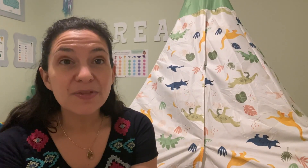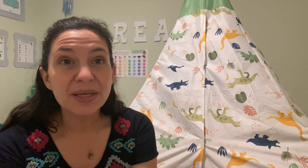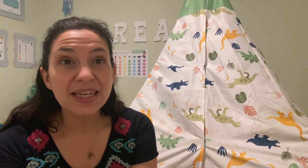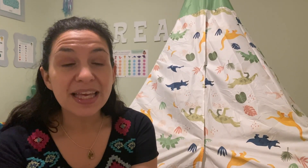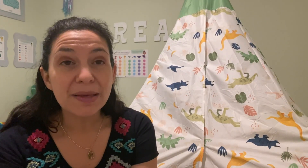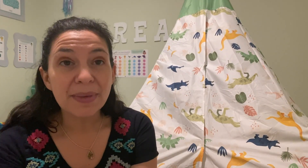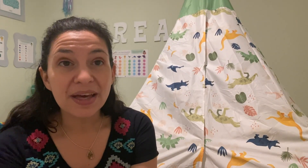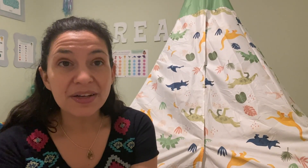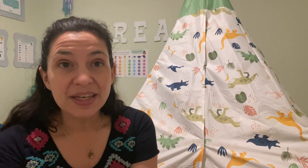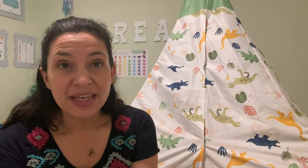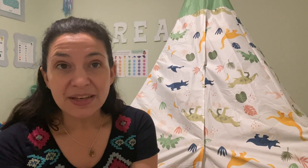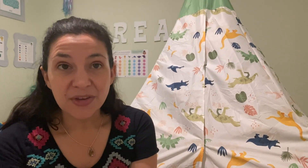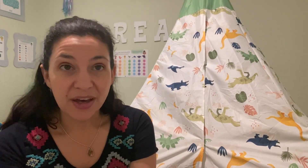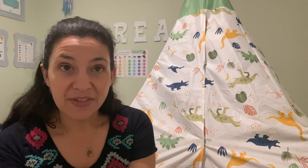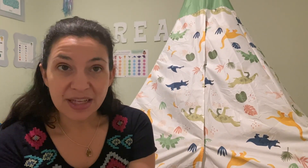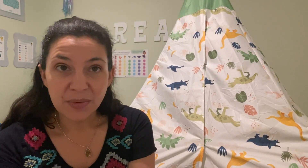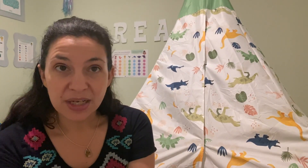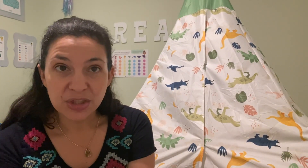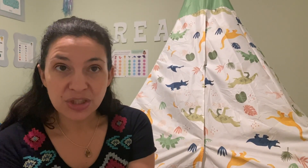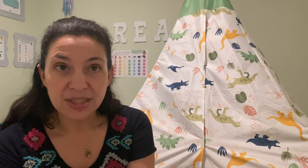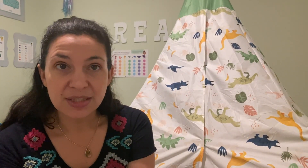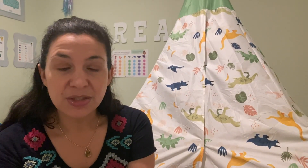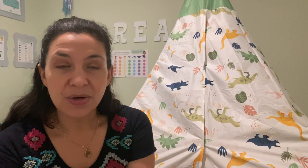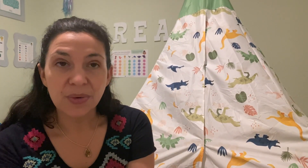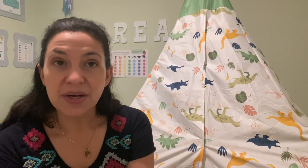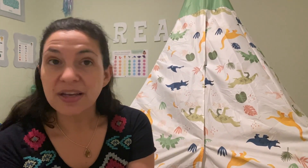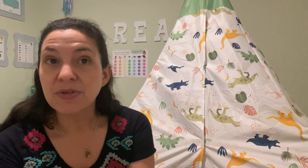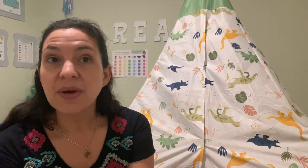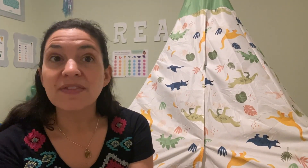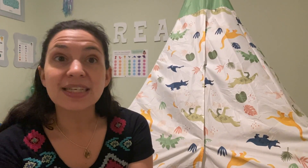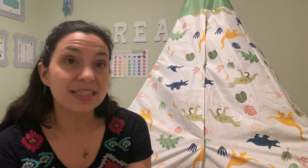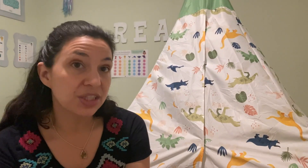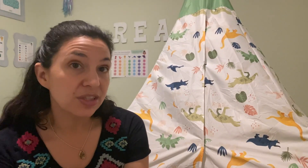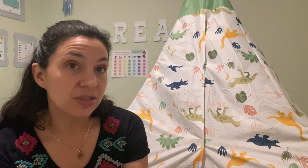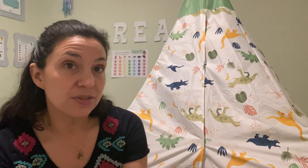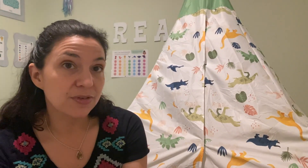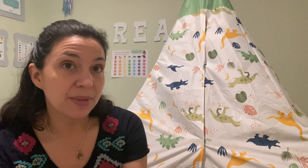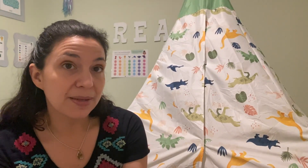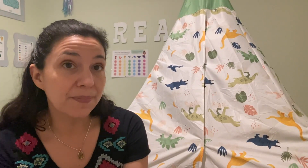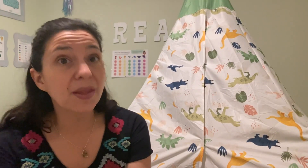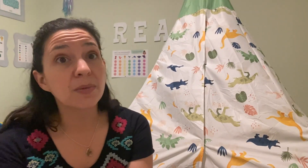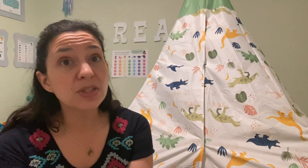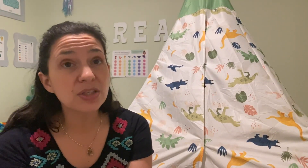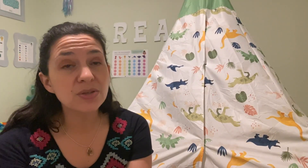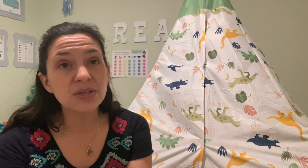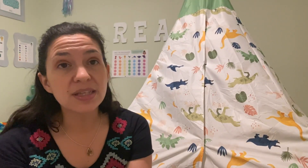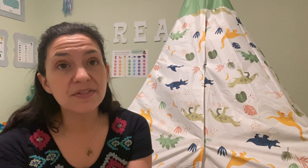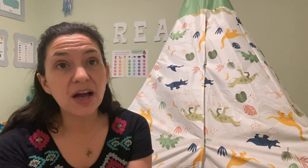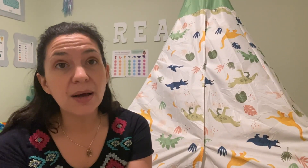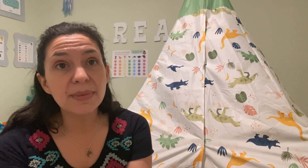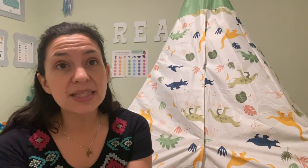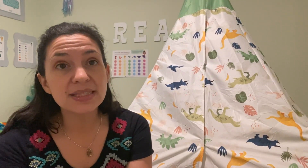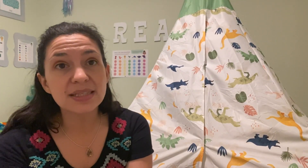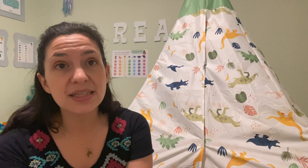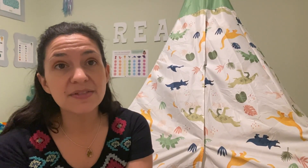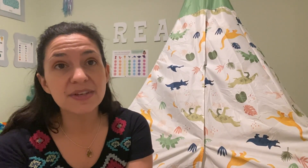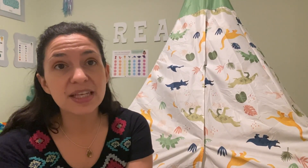me an email if you have any questions or if you have any suggestions for me. I wish that you could leave comments in the